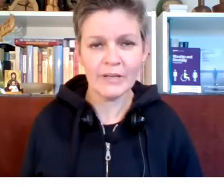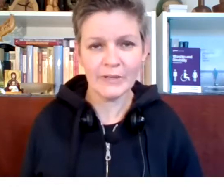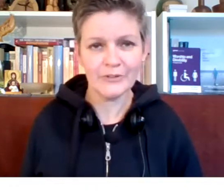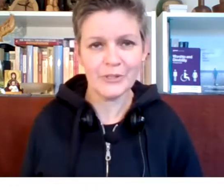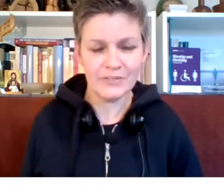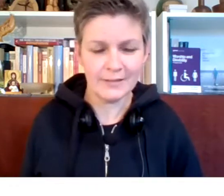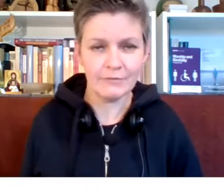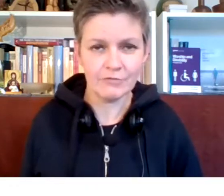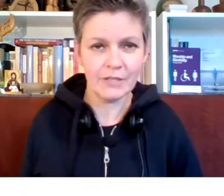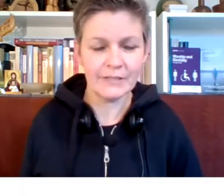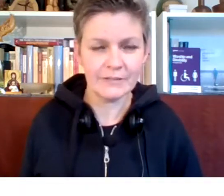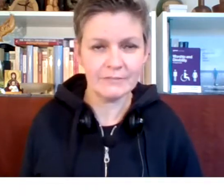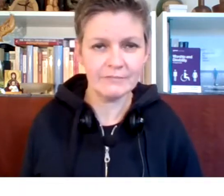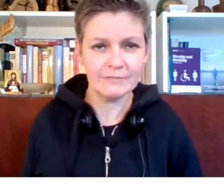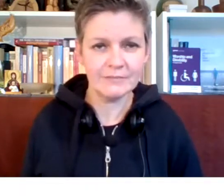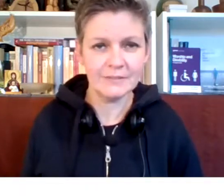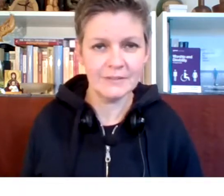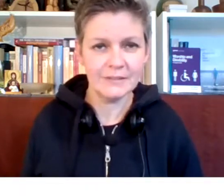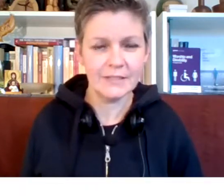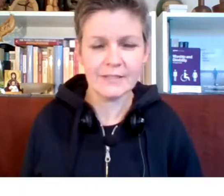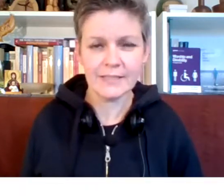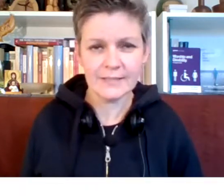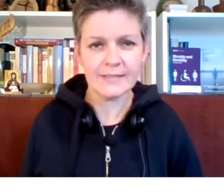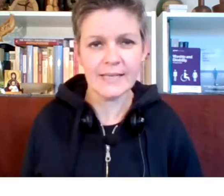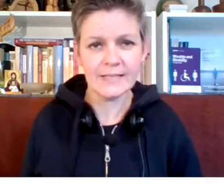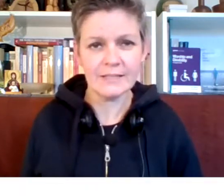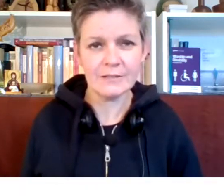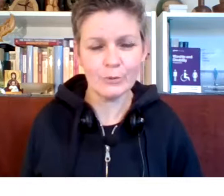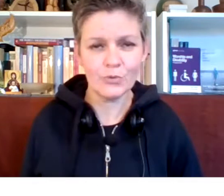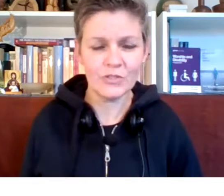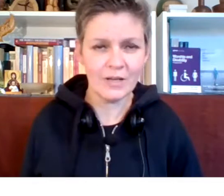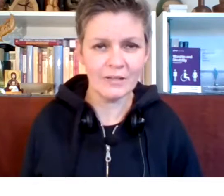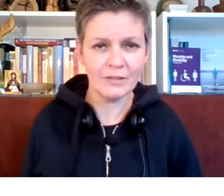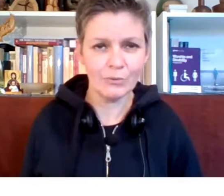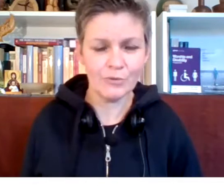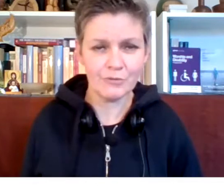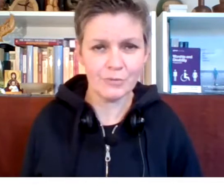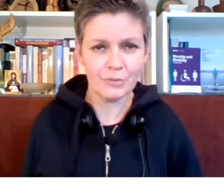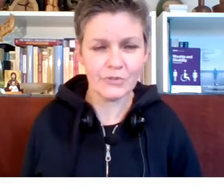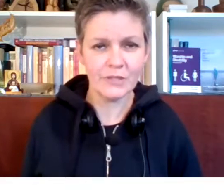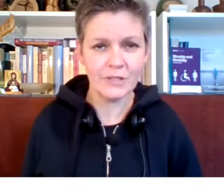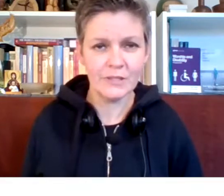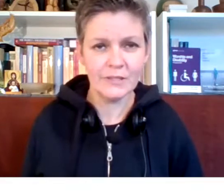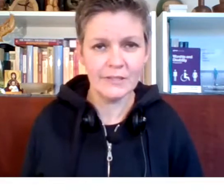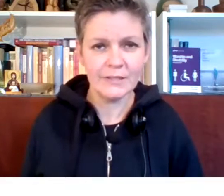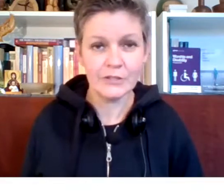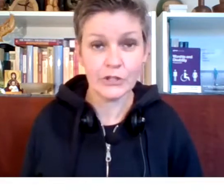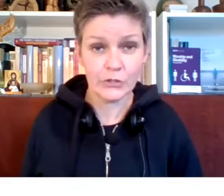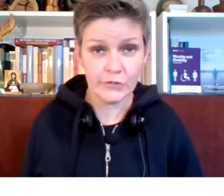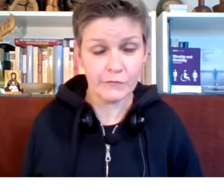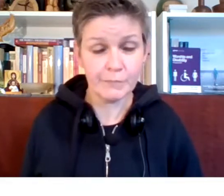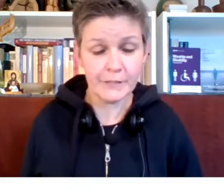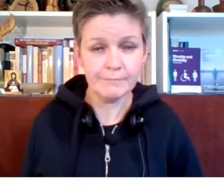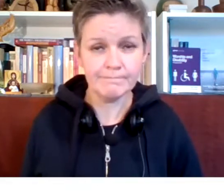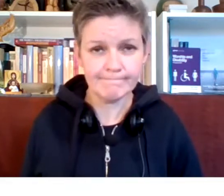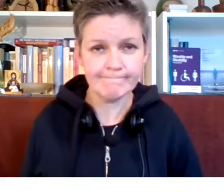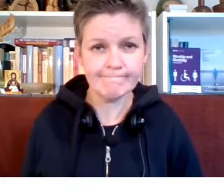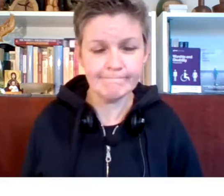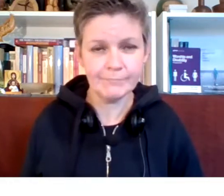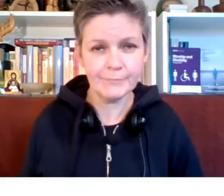haven't quite got ourselves right. The things said or done or thought that shouldn't have